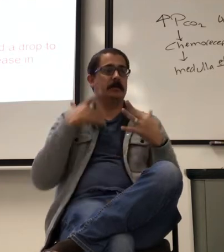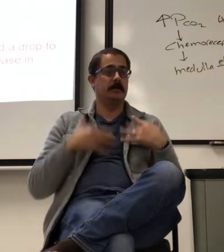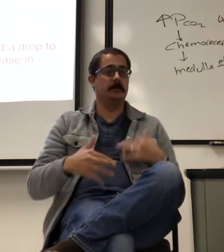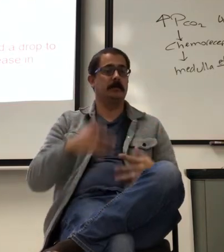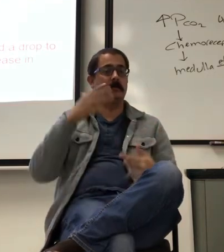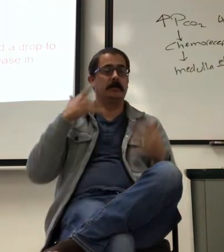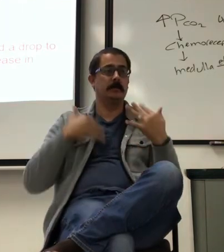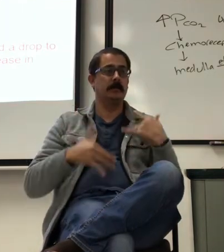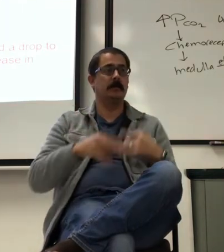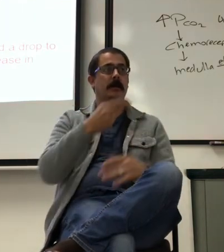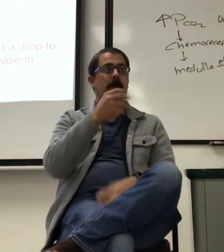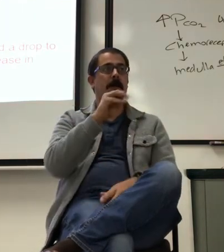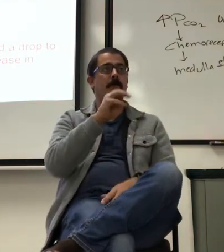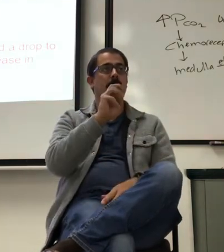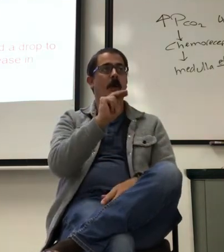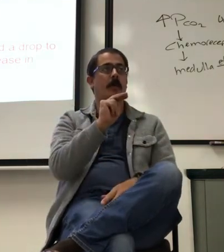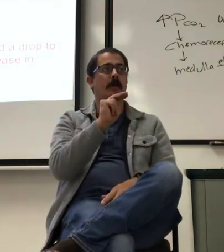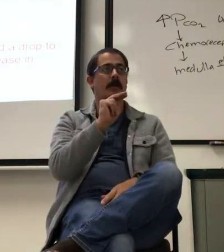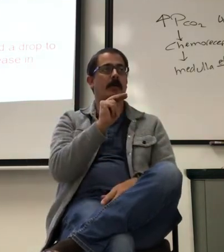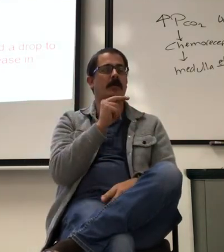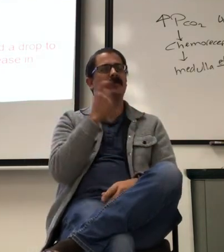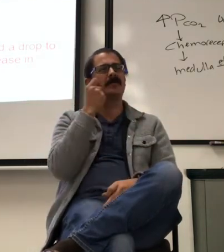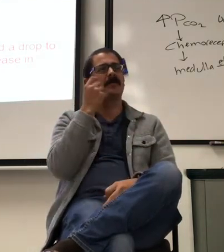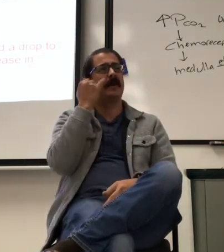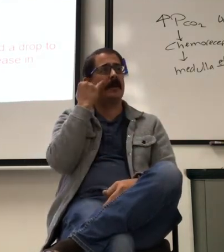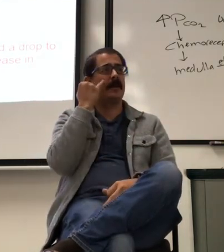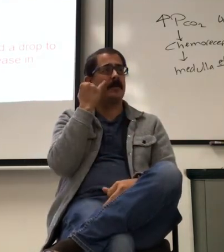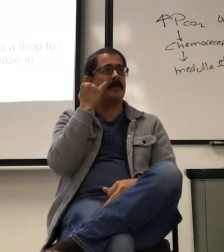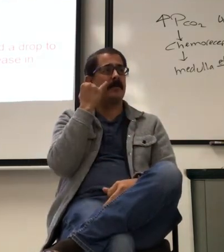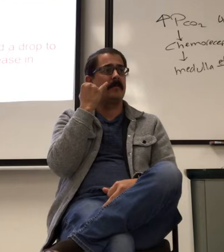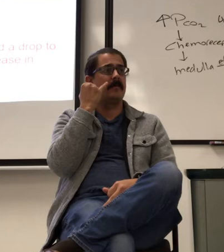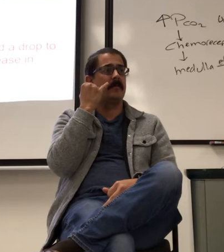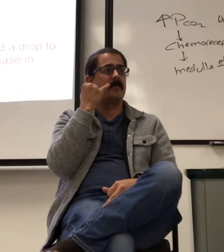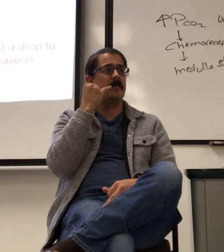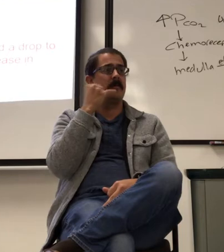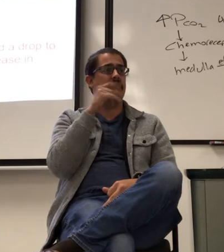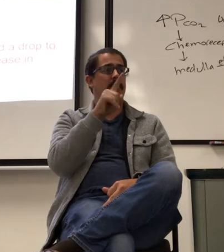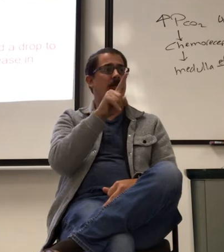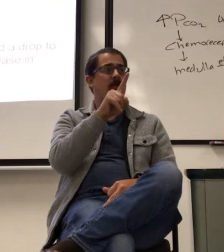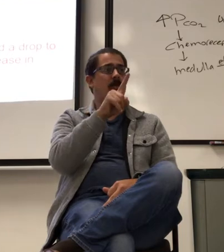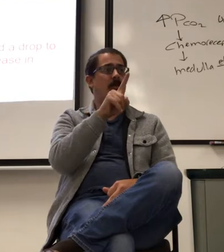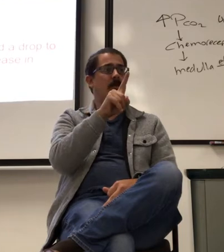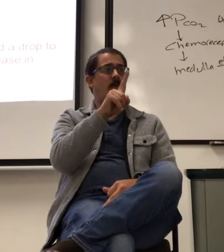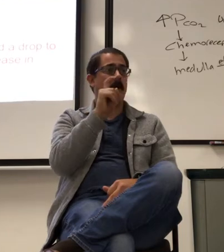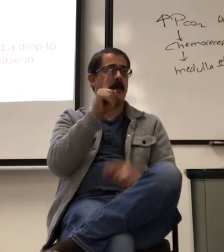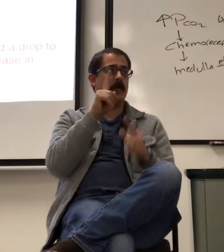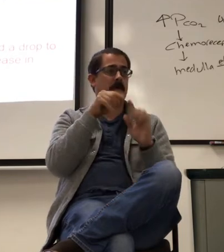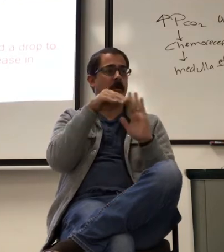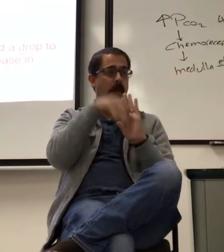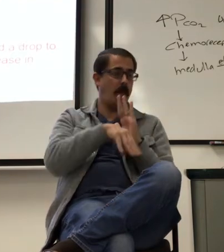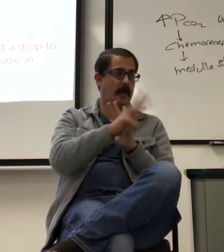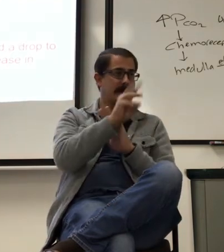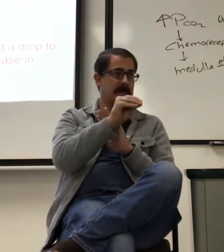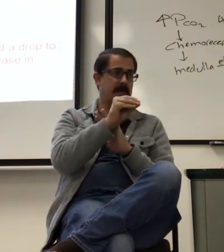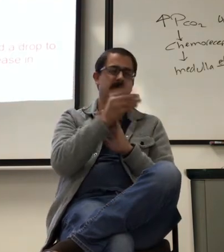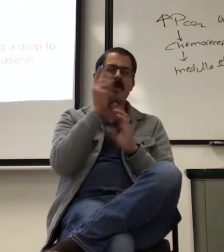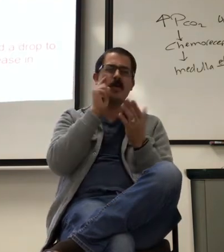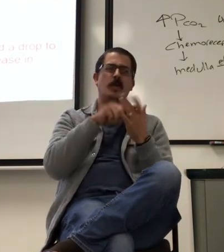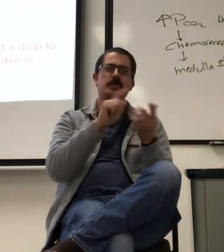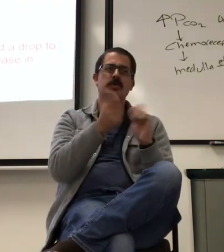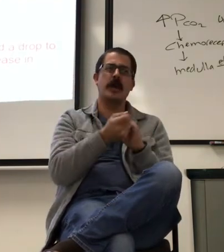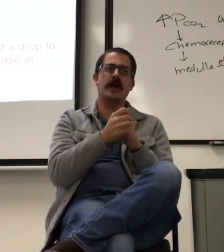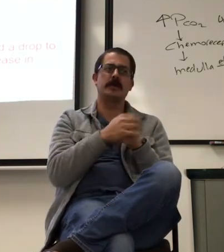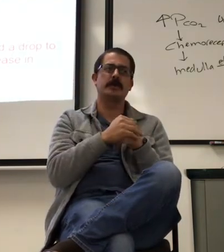hemoglobin. Well, look at it this way. If you drop from 100 to 60, then you might notice a change. Okay?